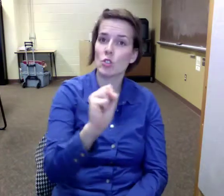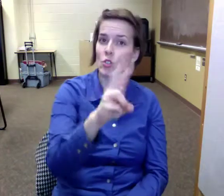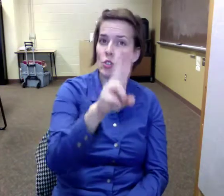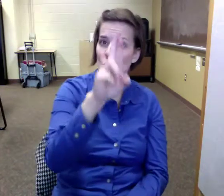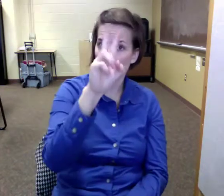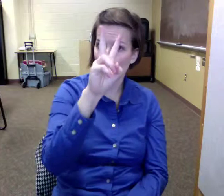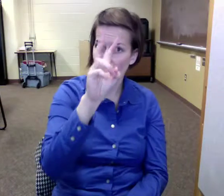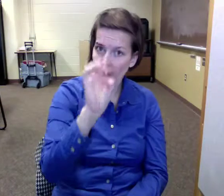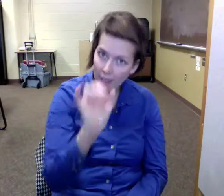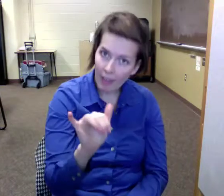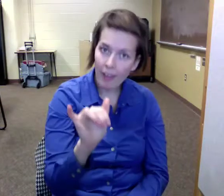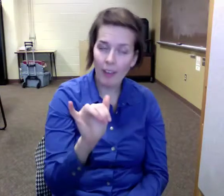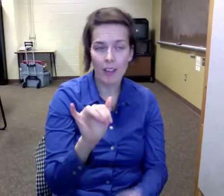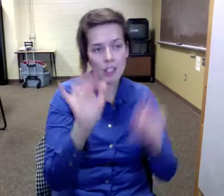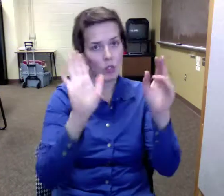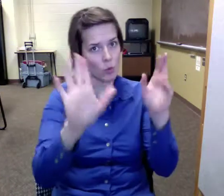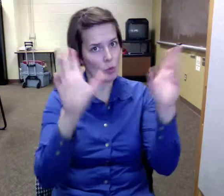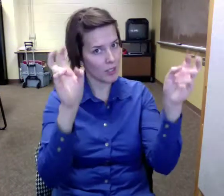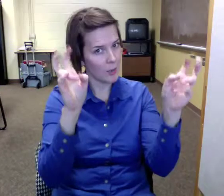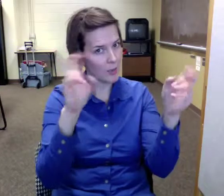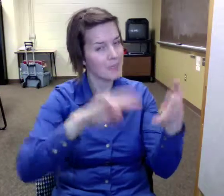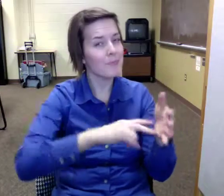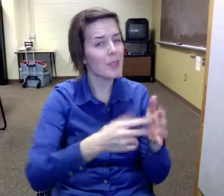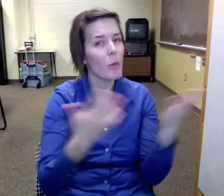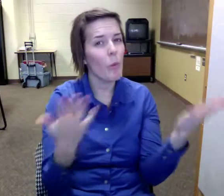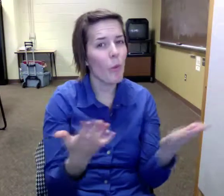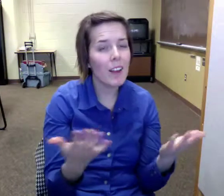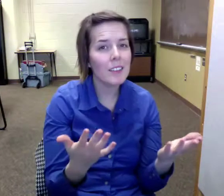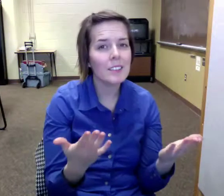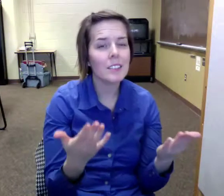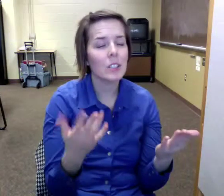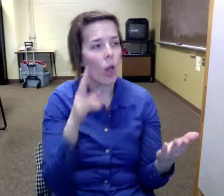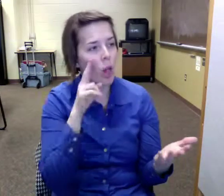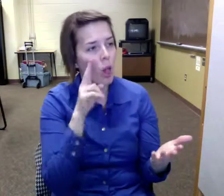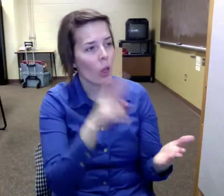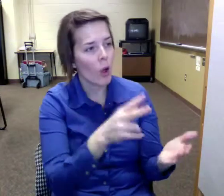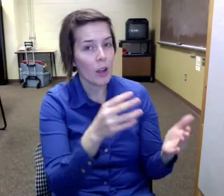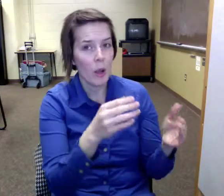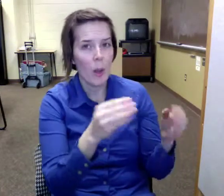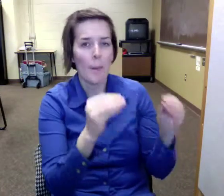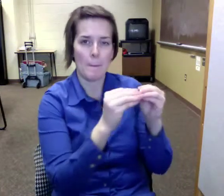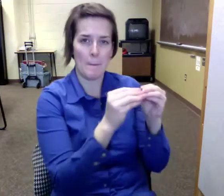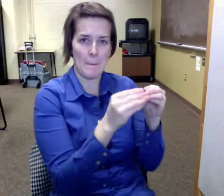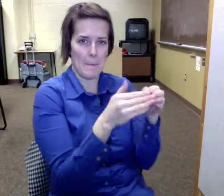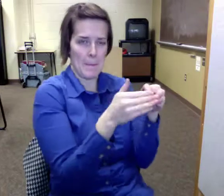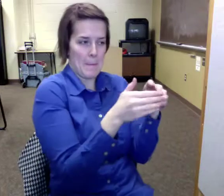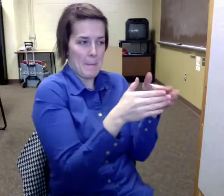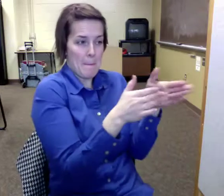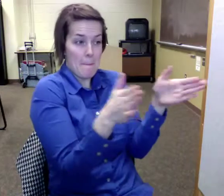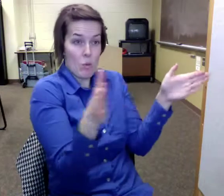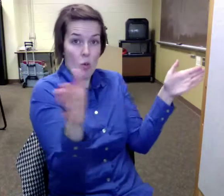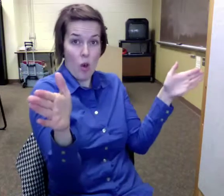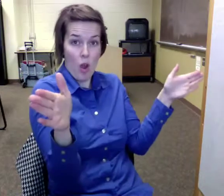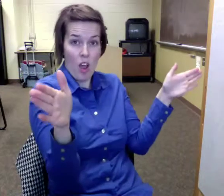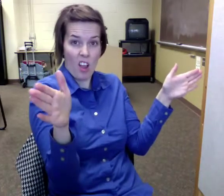by doing a survey of a topic is you look at the broadest discussion you can find on a particular topic, the most general discussion